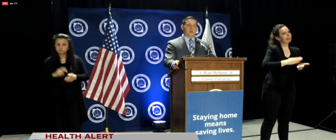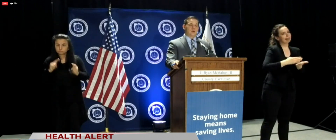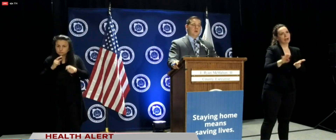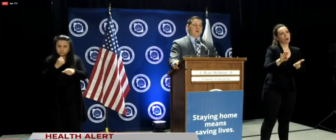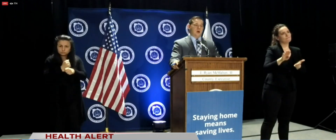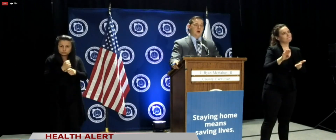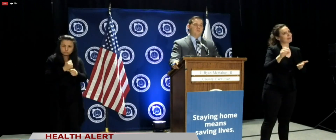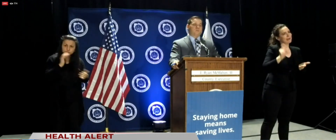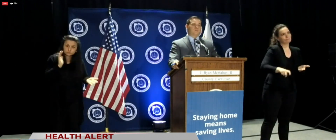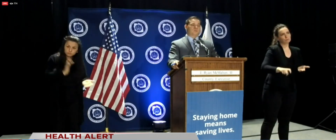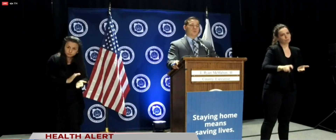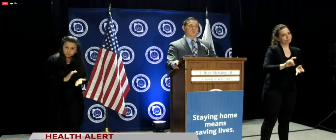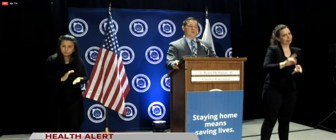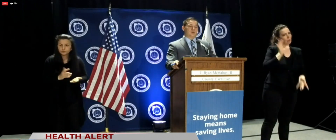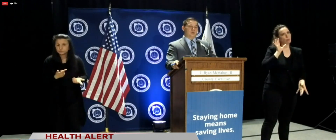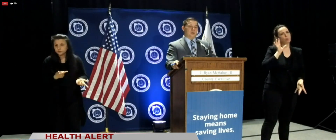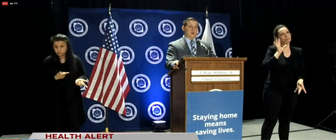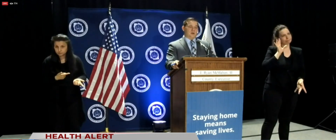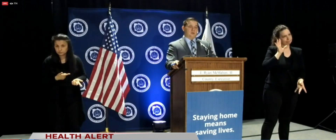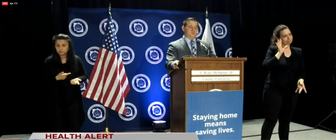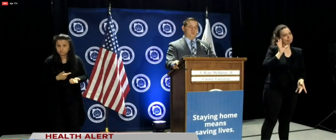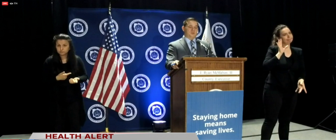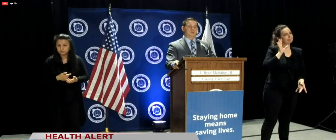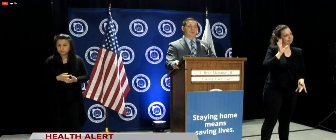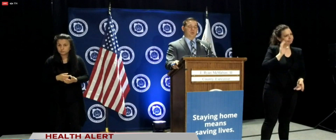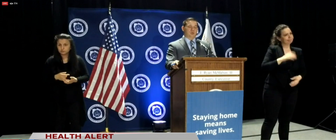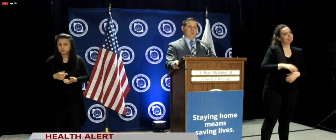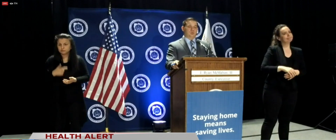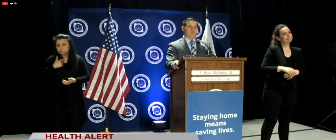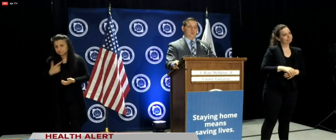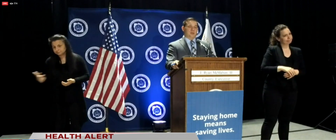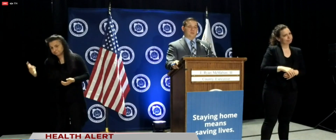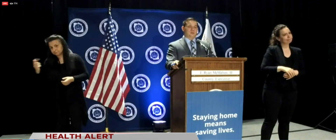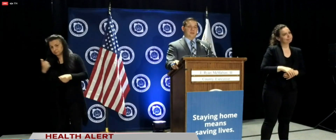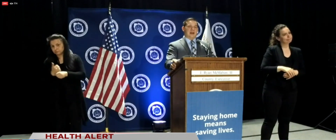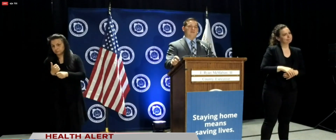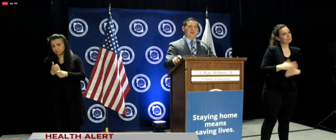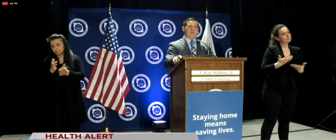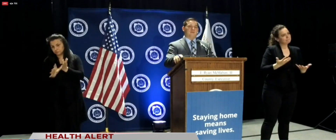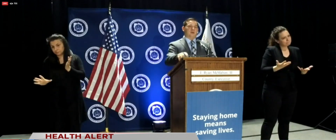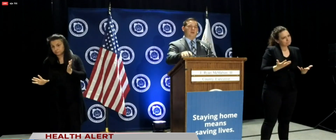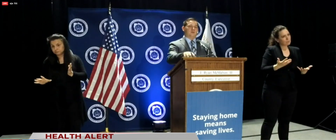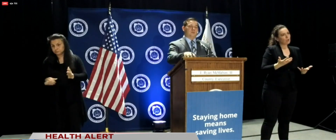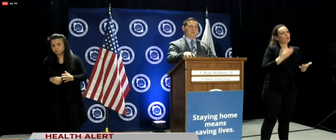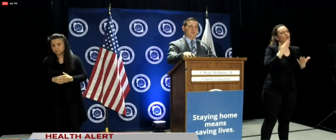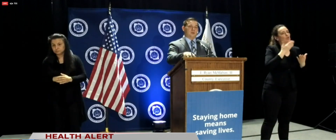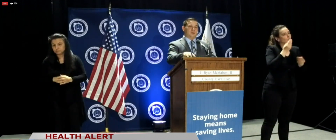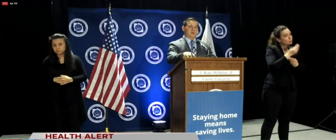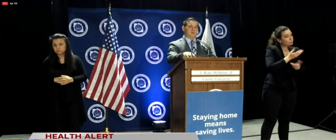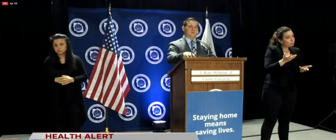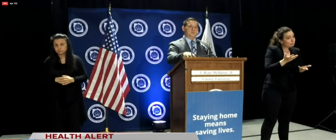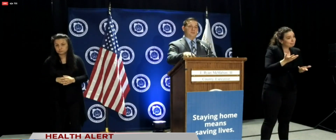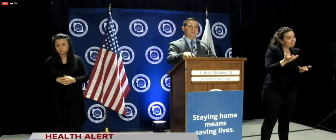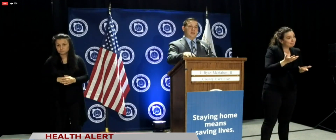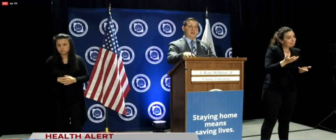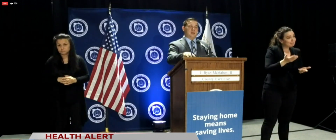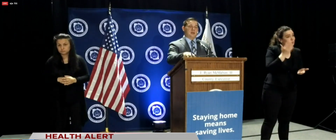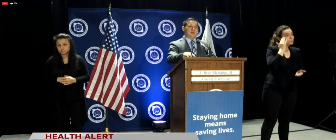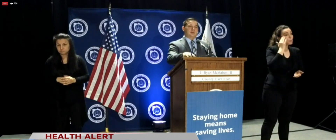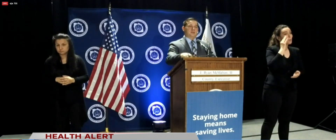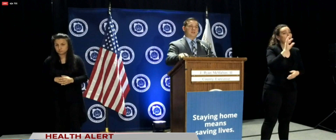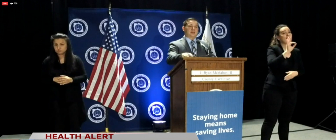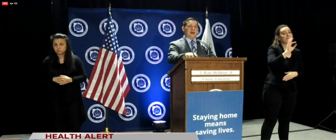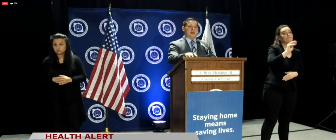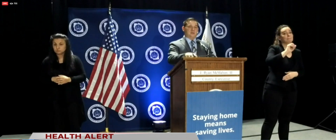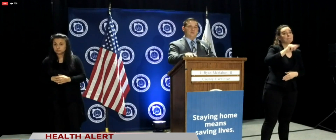employees. We received some good news related to the FMAP funding from the state